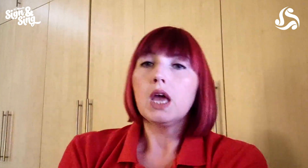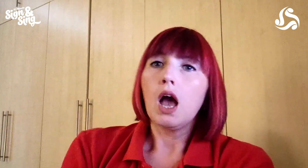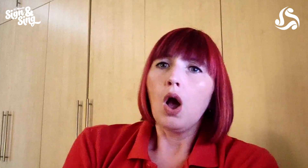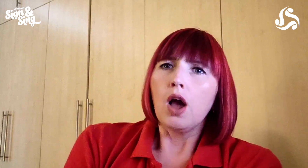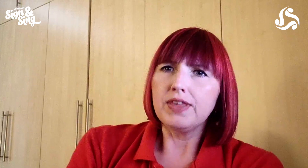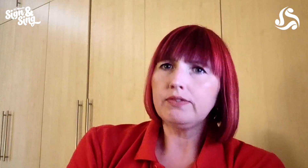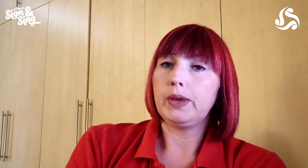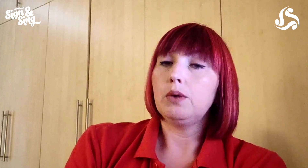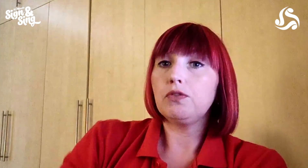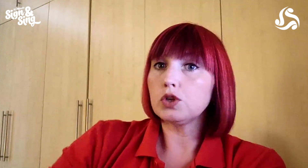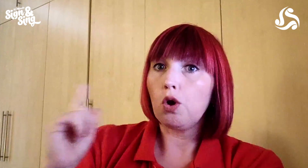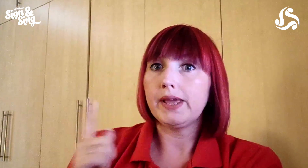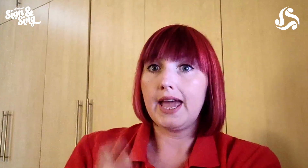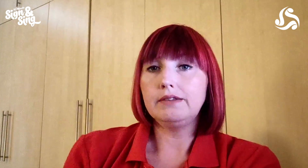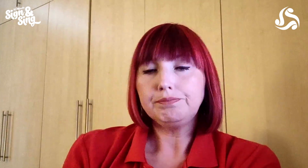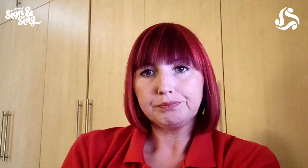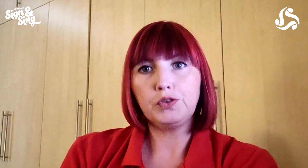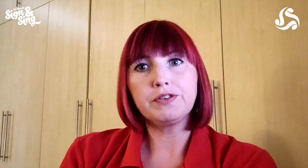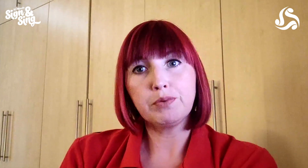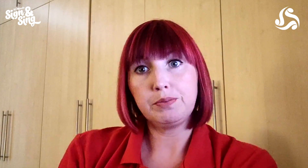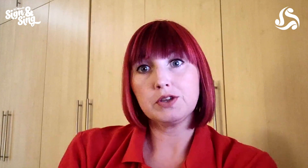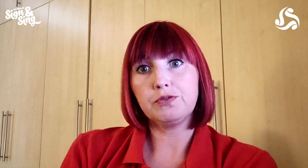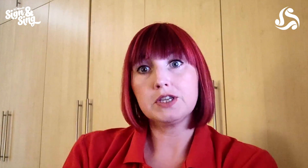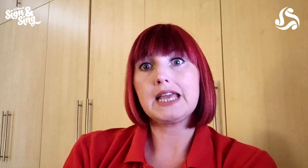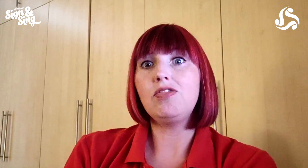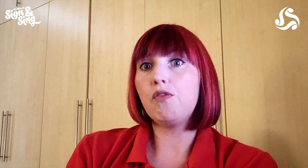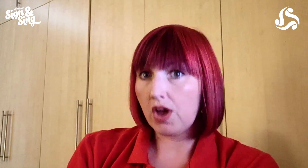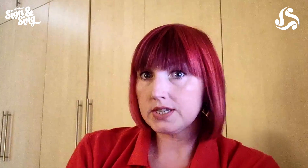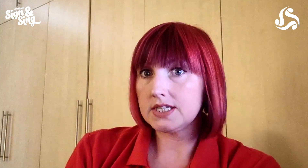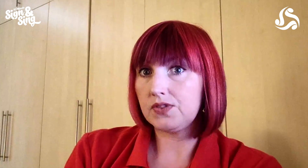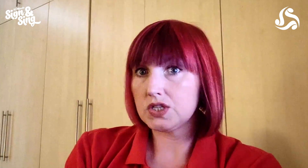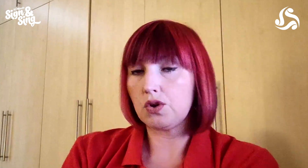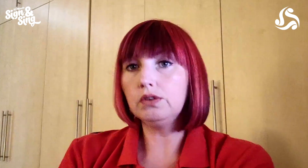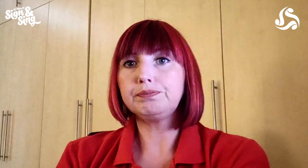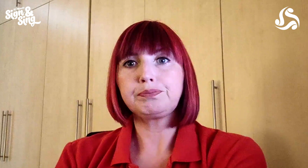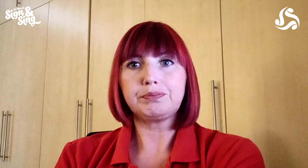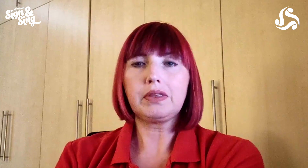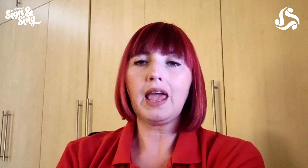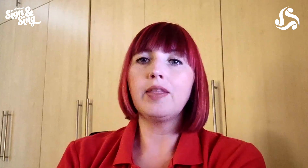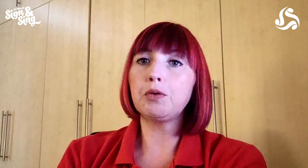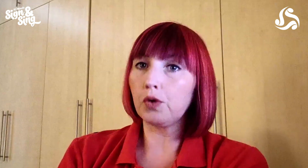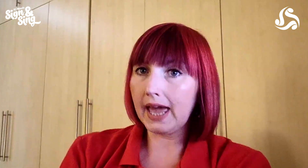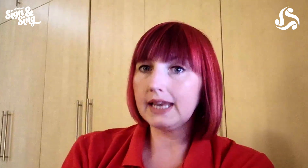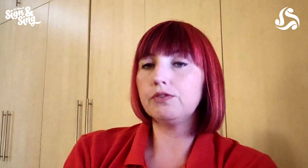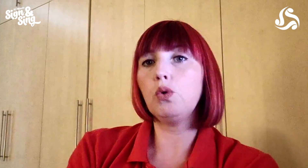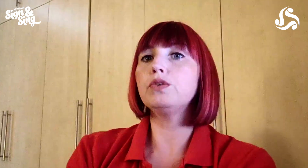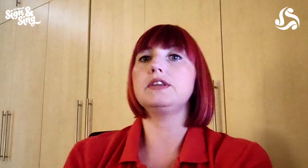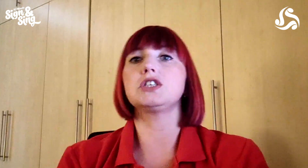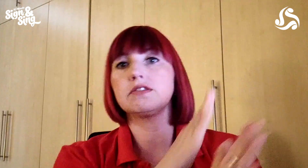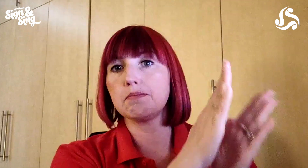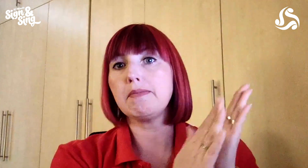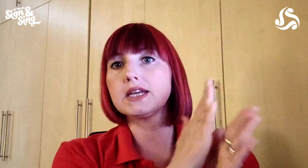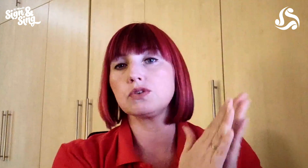So this week we've got Tom again doing some body percussion for us in the verses of this song. And then we've got Kelly, of